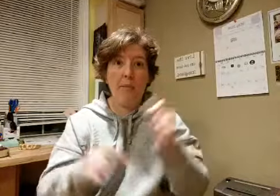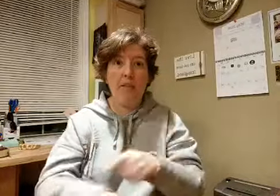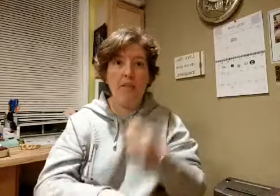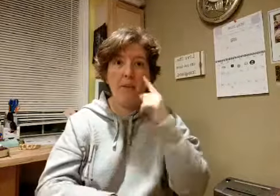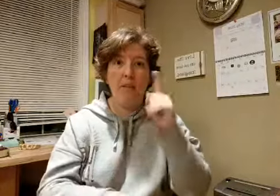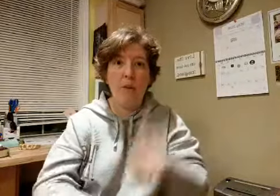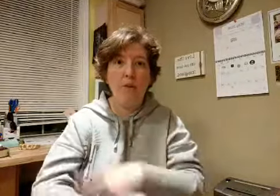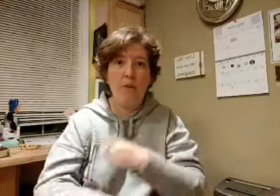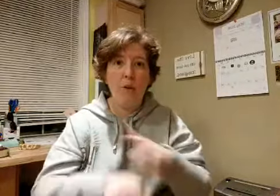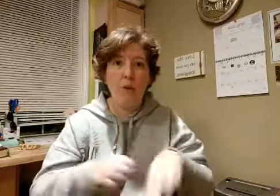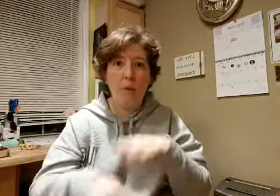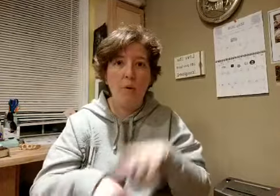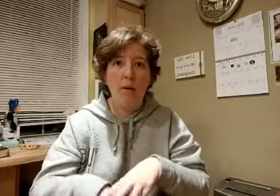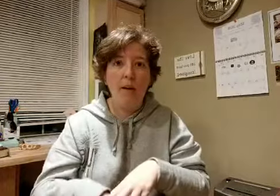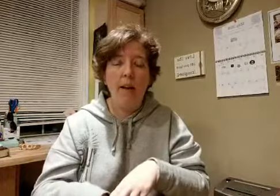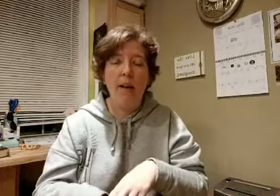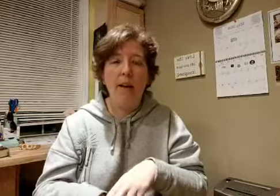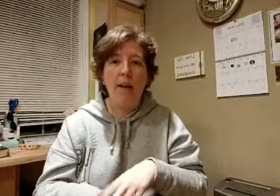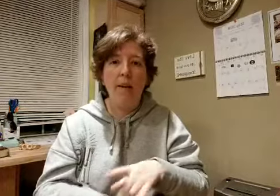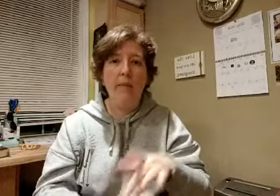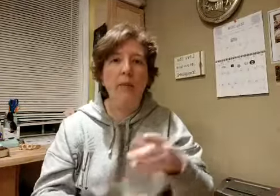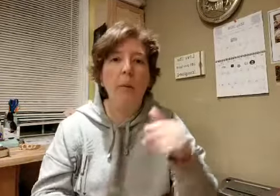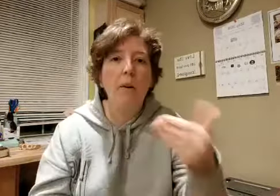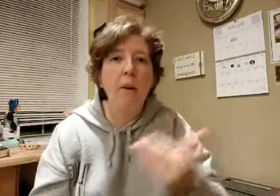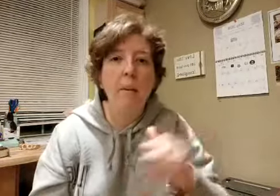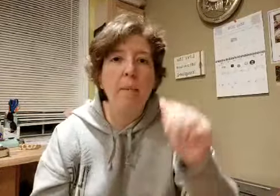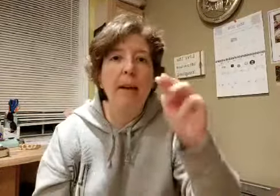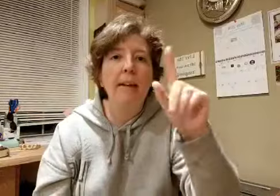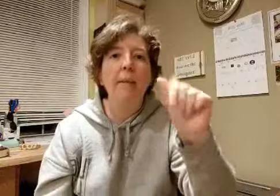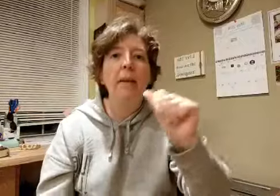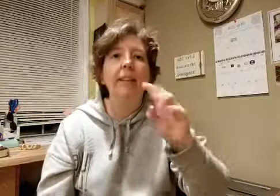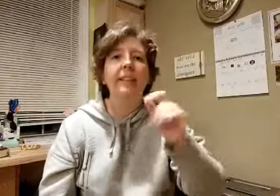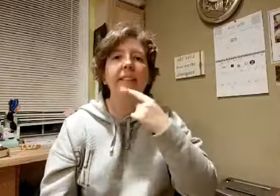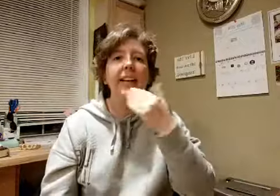I know it's longer than normal. You're welcome, Amanda. Amanda says thank you.